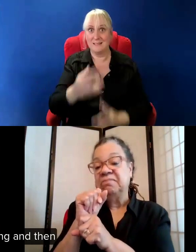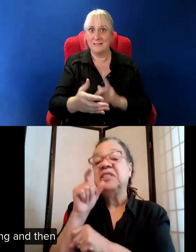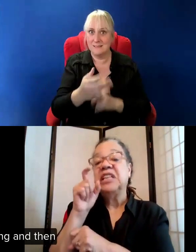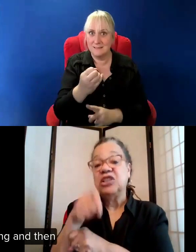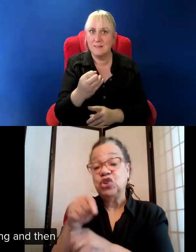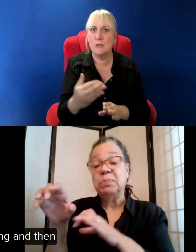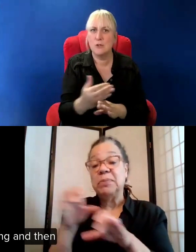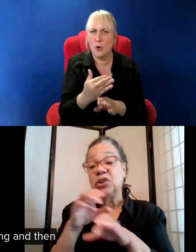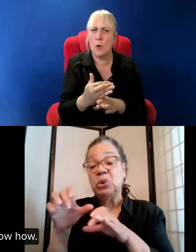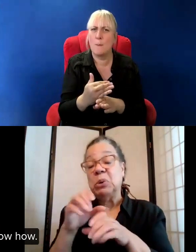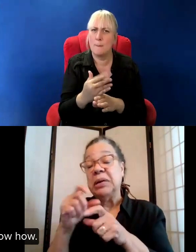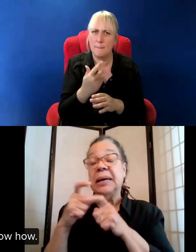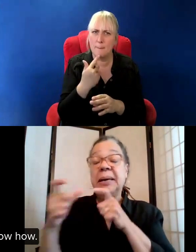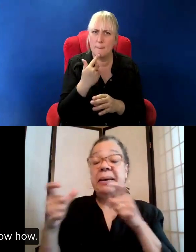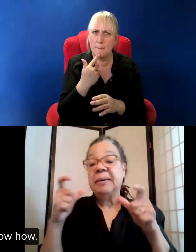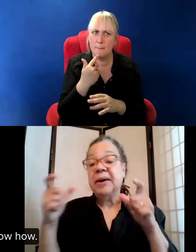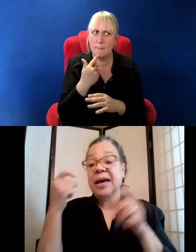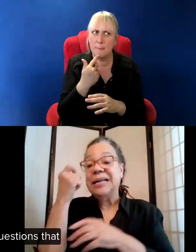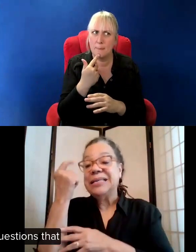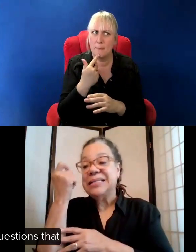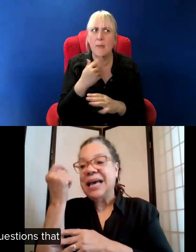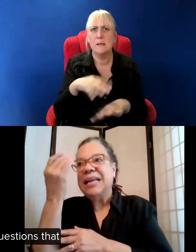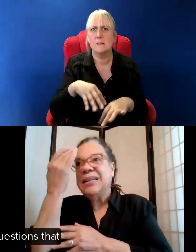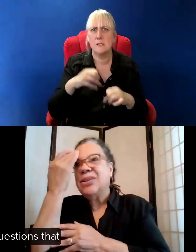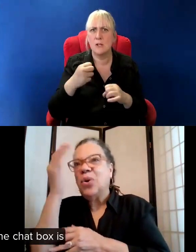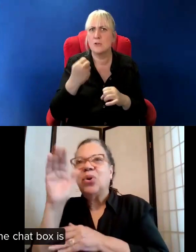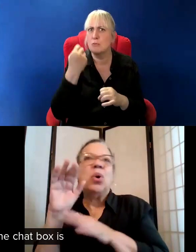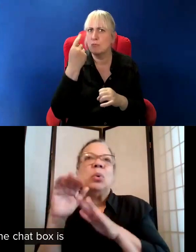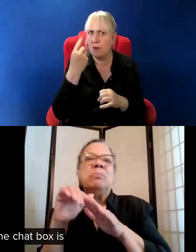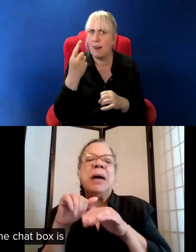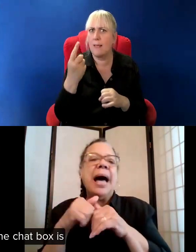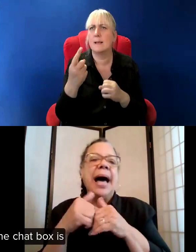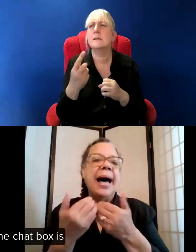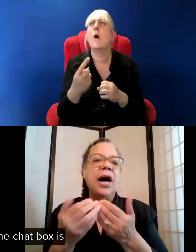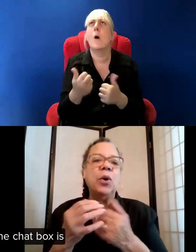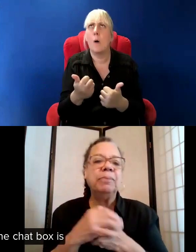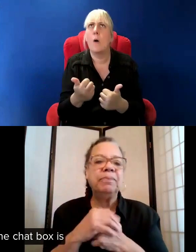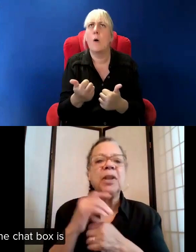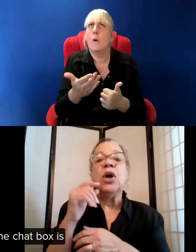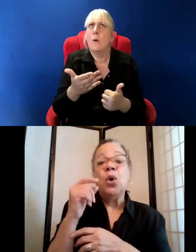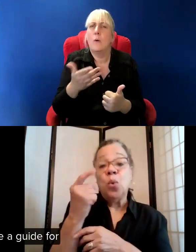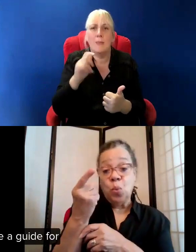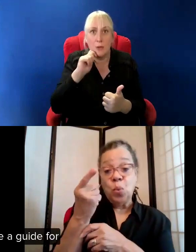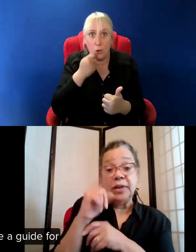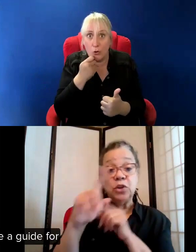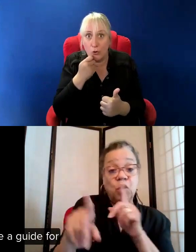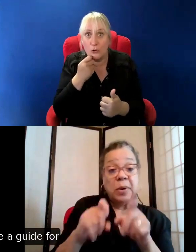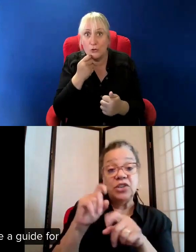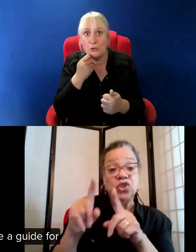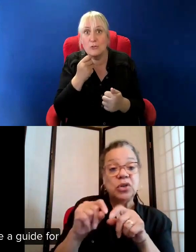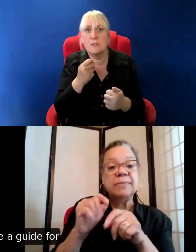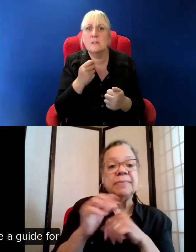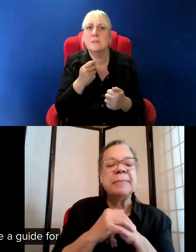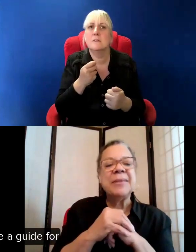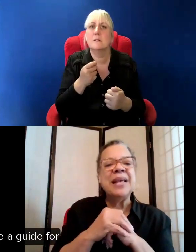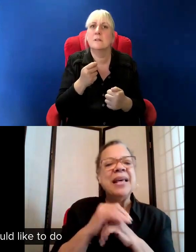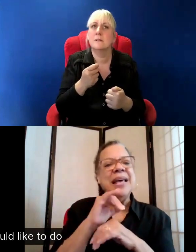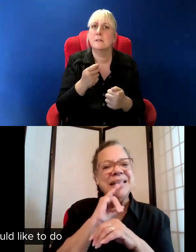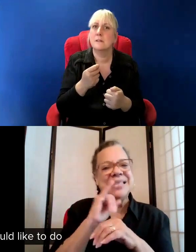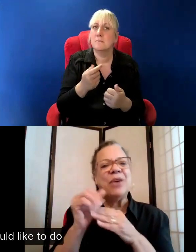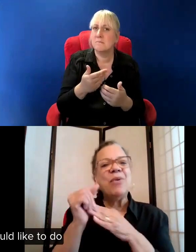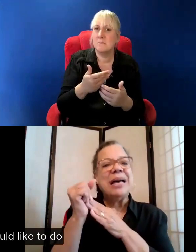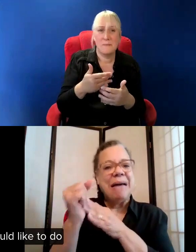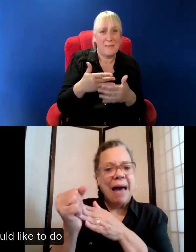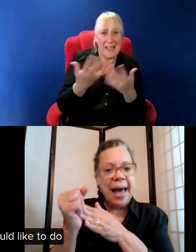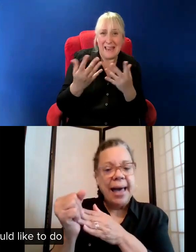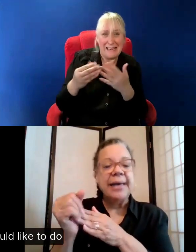greater understanding and then don't know how. One of the questions that we've got in the chat box is about, like, is there a guide for